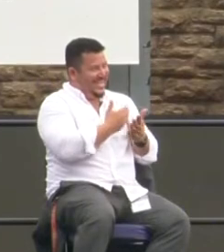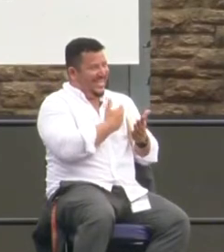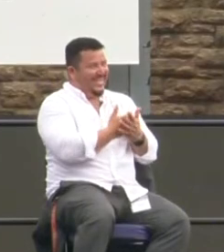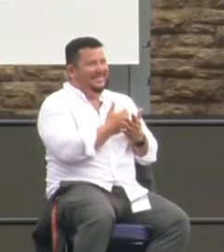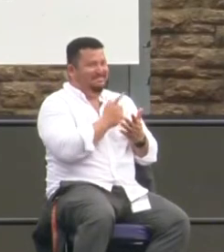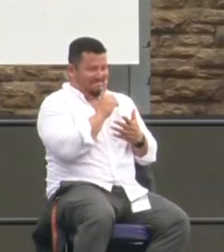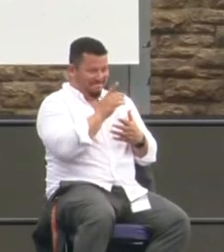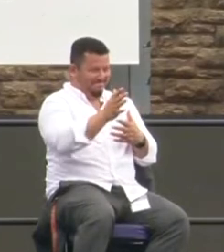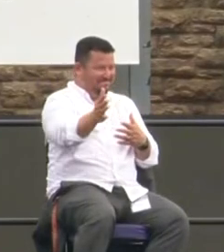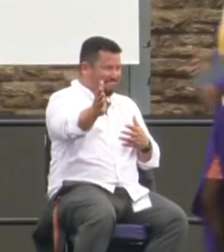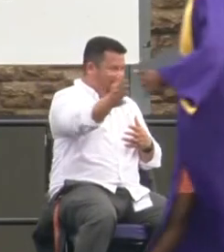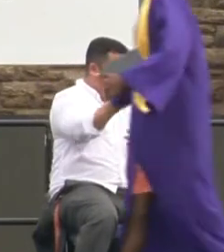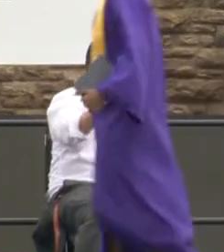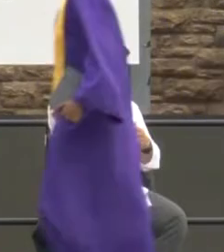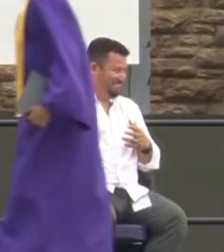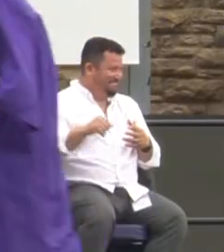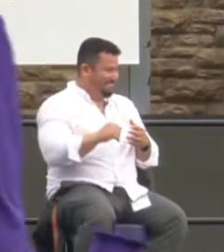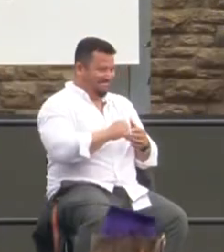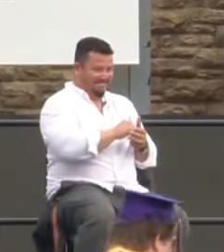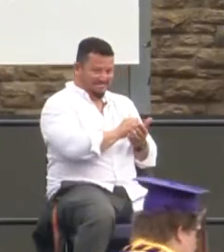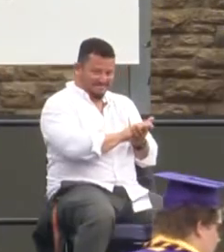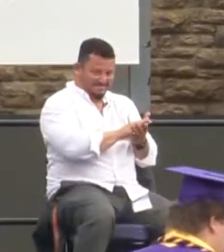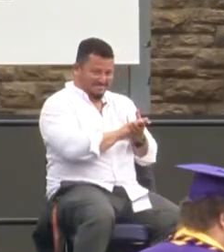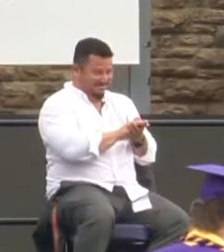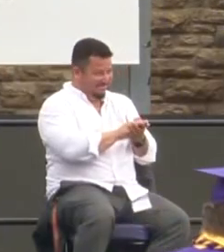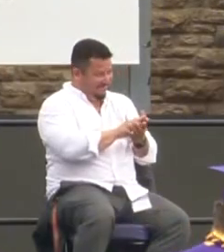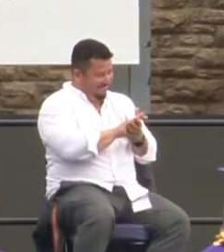Alexander Kachanov.